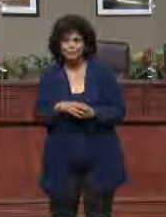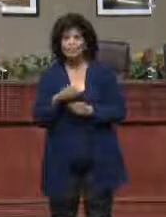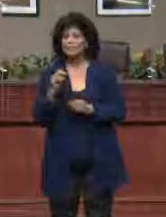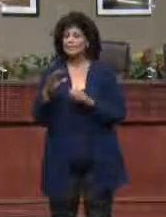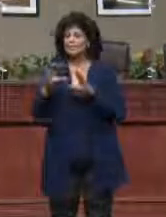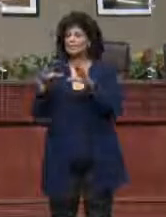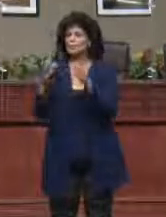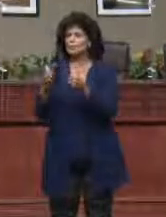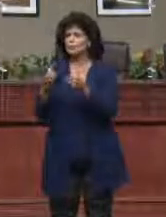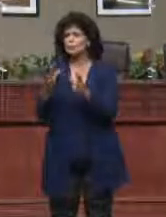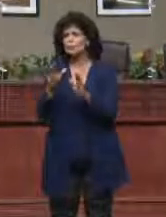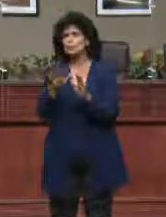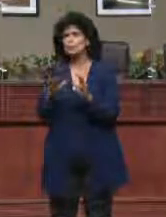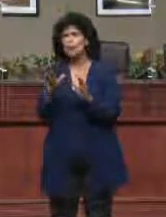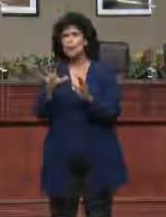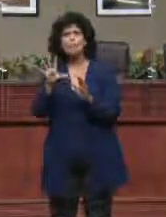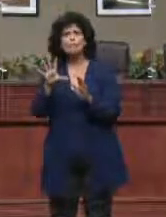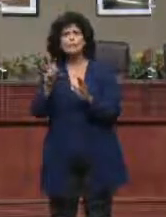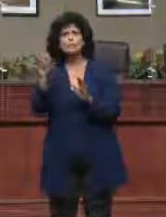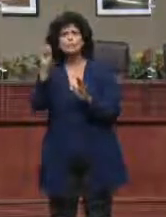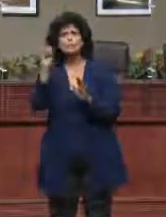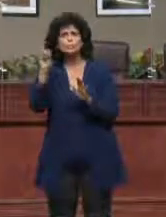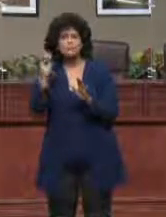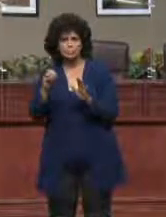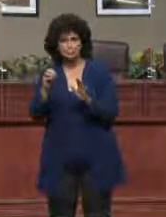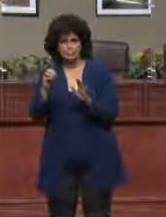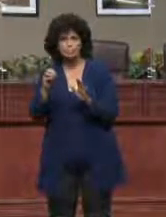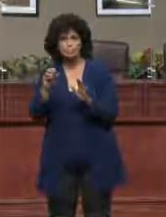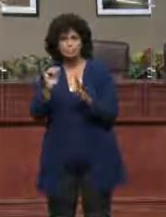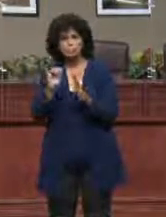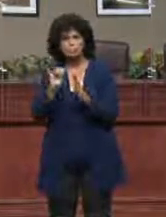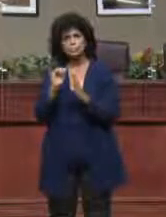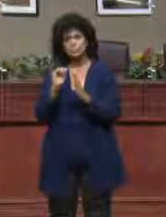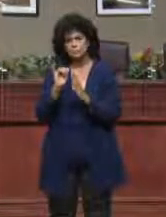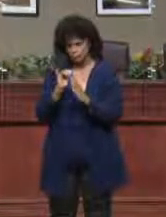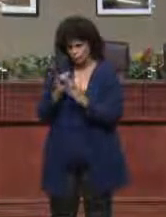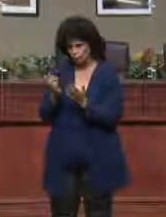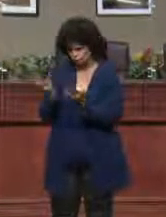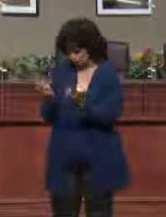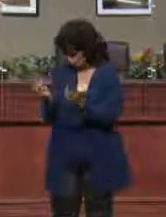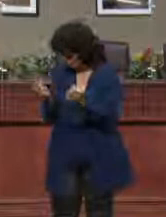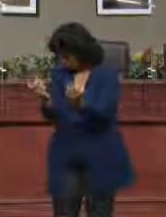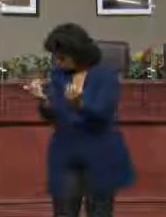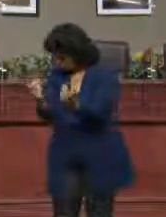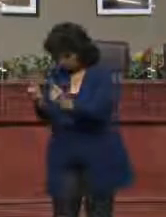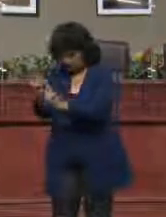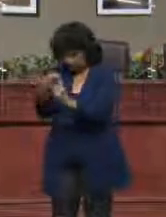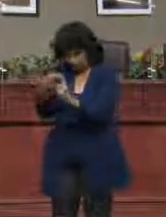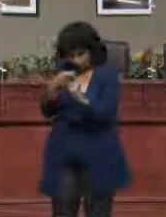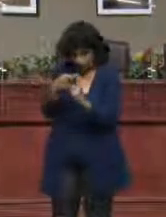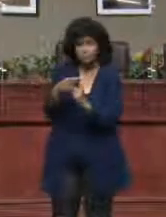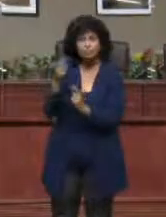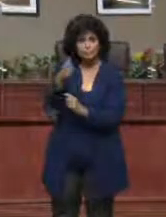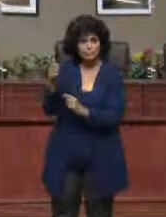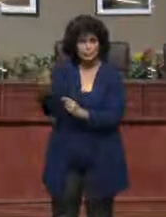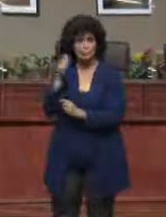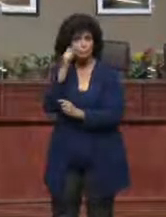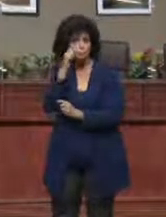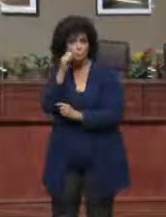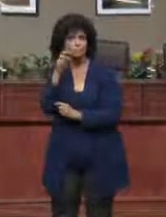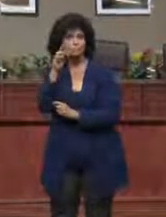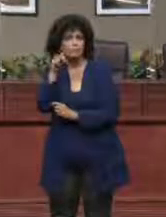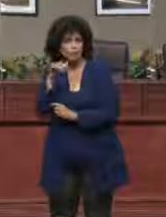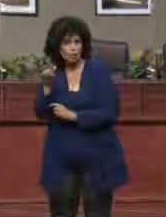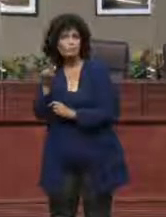50% of the individuals who have been recruited are ethnic minorities. And when we